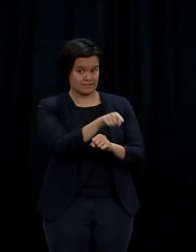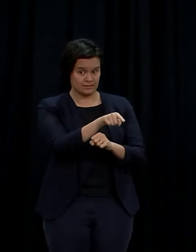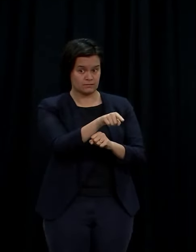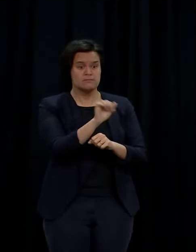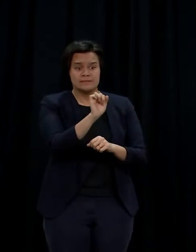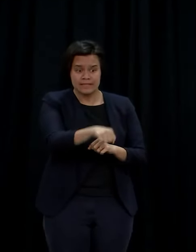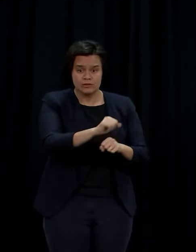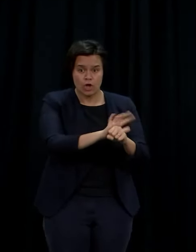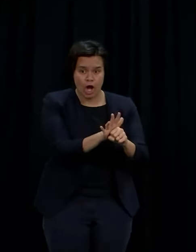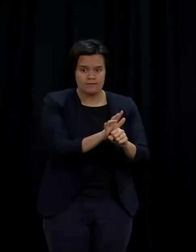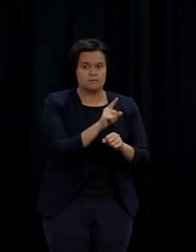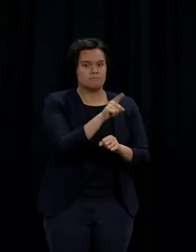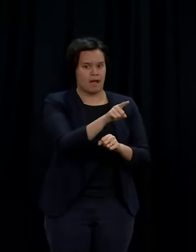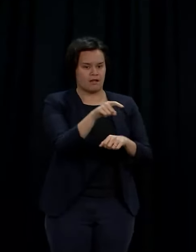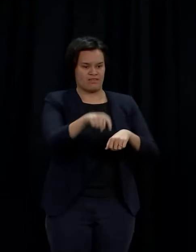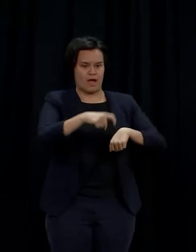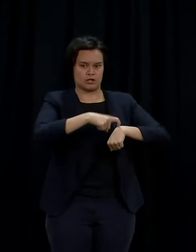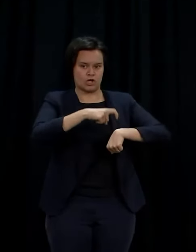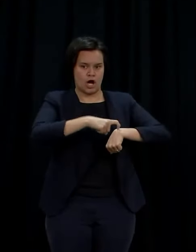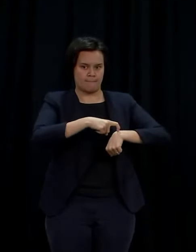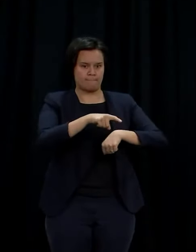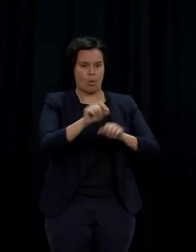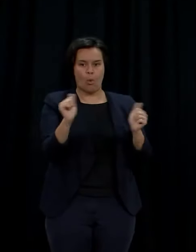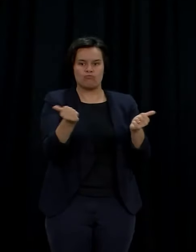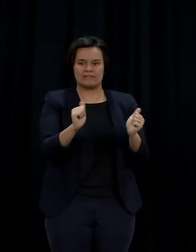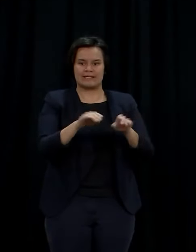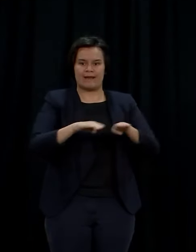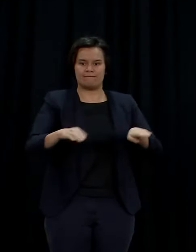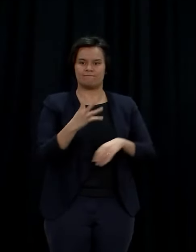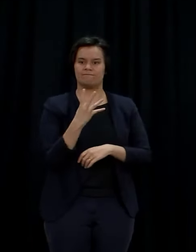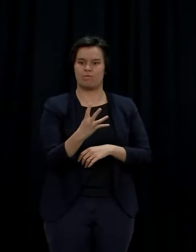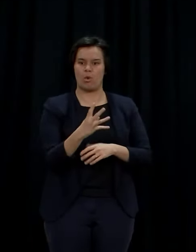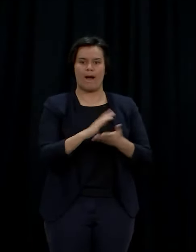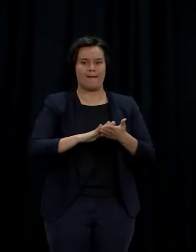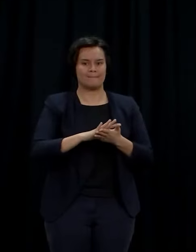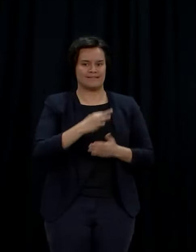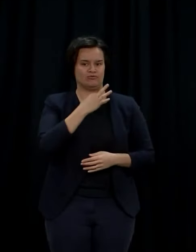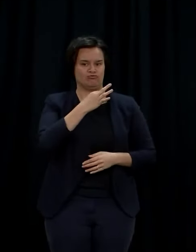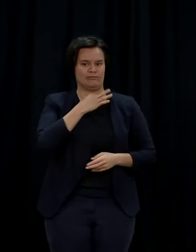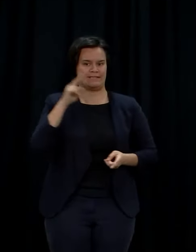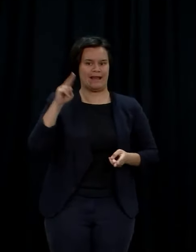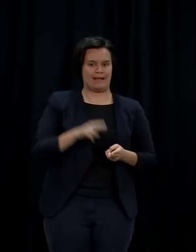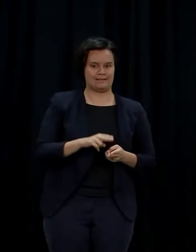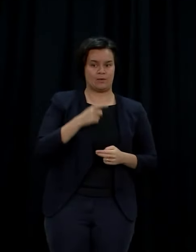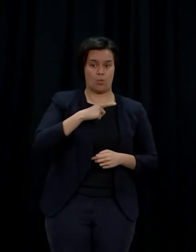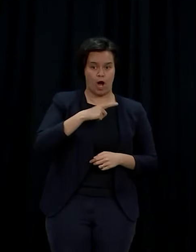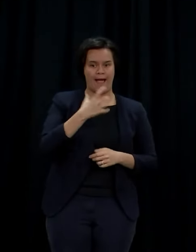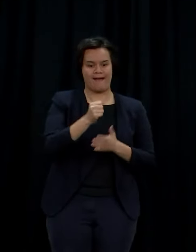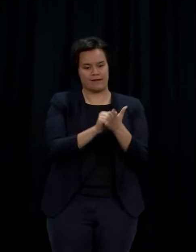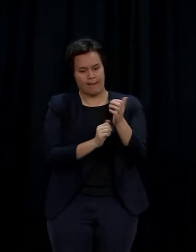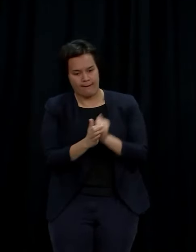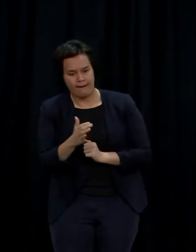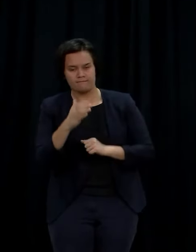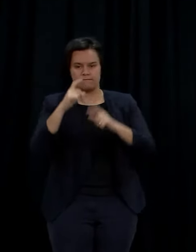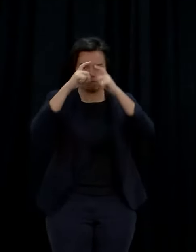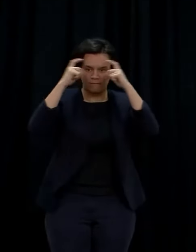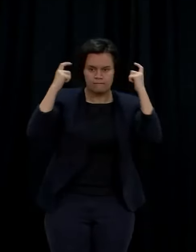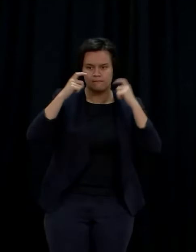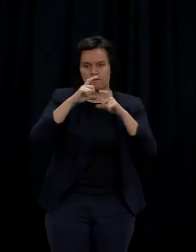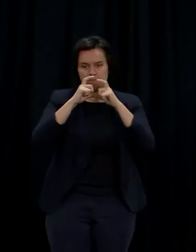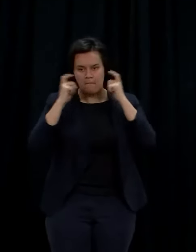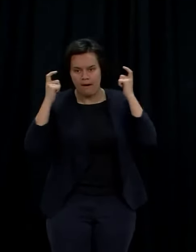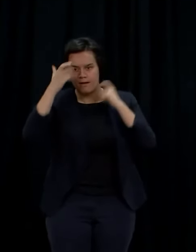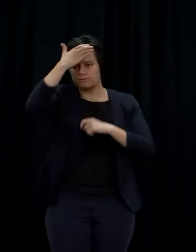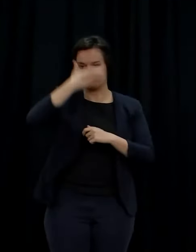of PPE. So that reduces the risk, as well as the fact the staff member was fully vaccinated. So was that staff member working in the aged